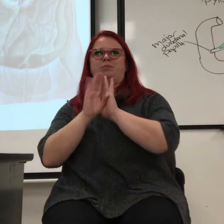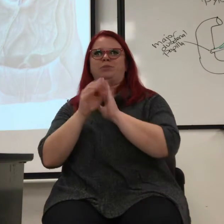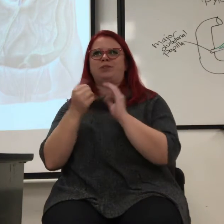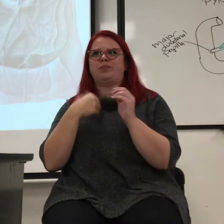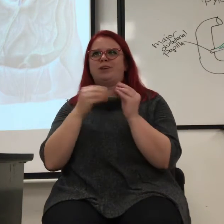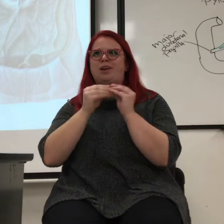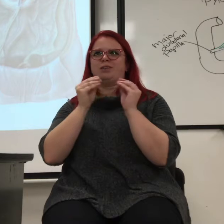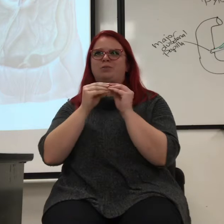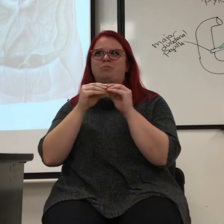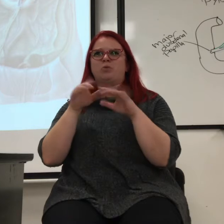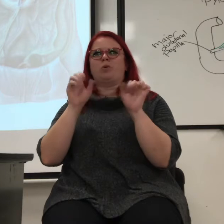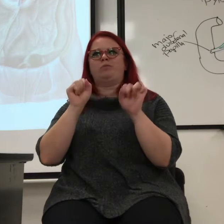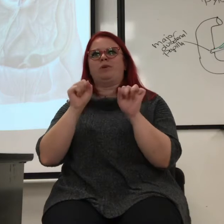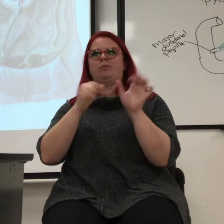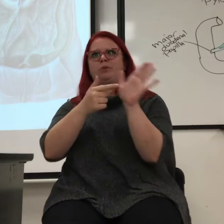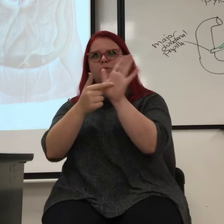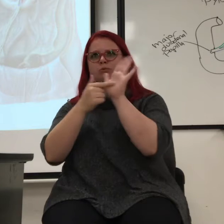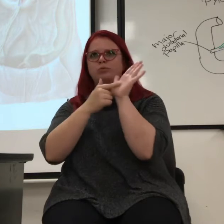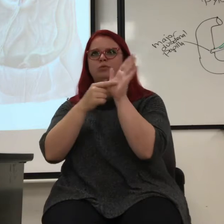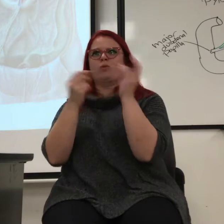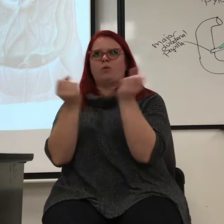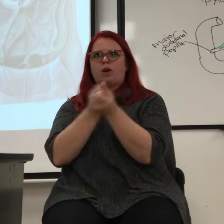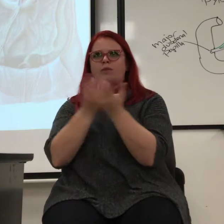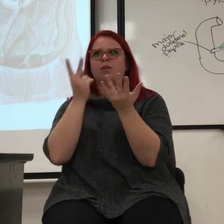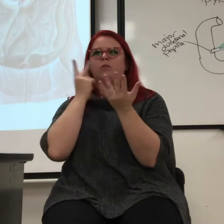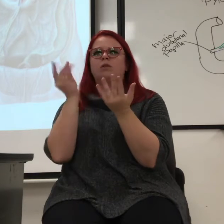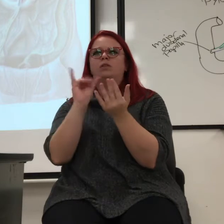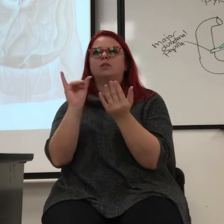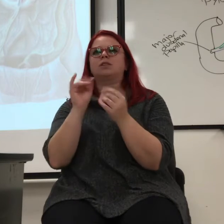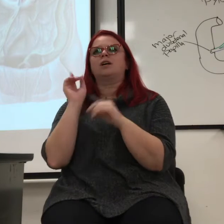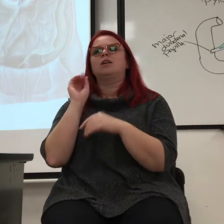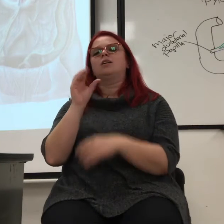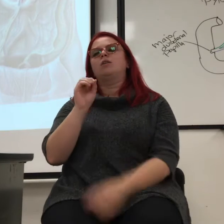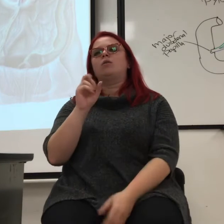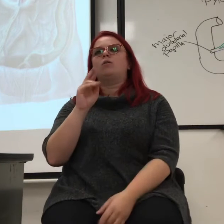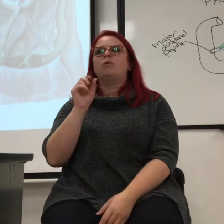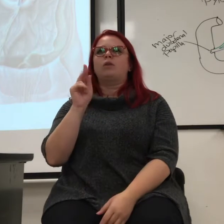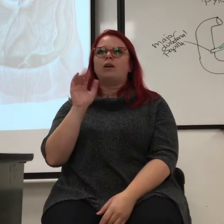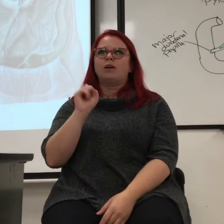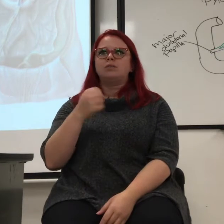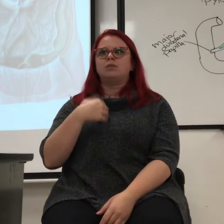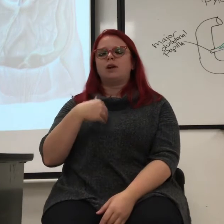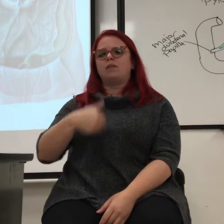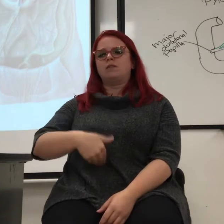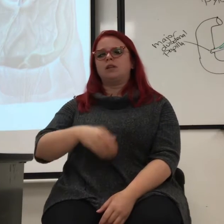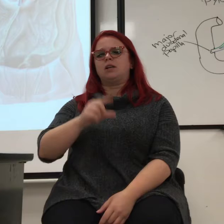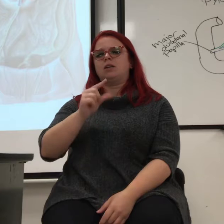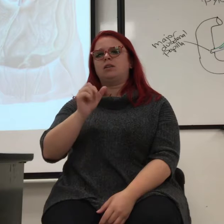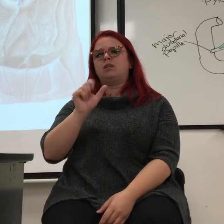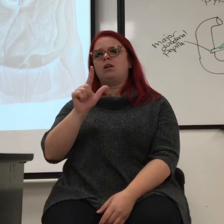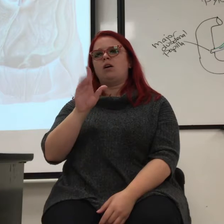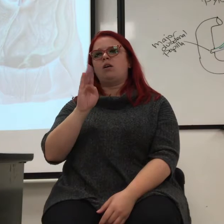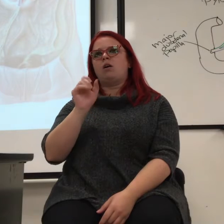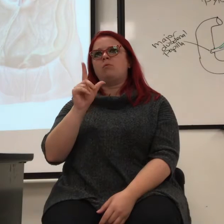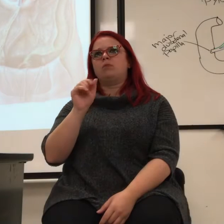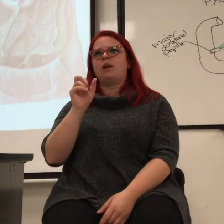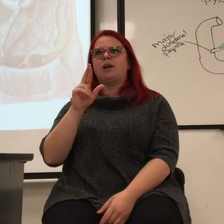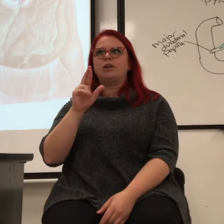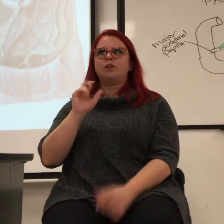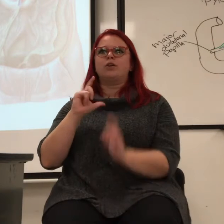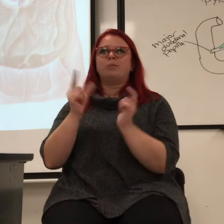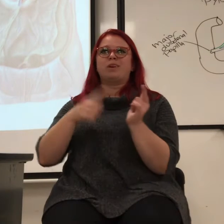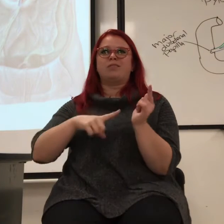what it looks like. So again, our organs, oh look, we got gallbladder, big old liver,